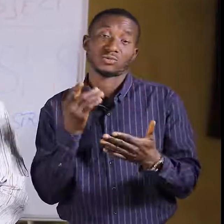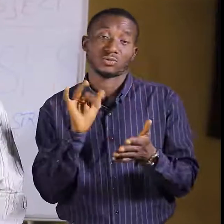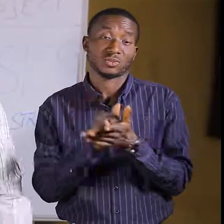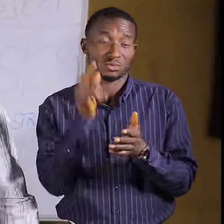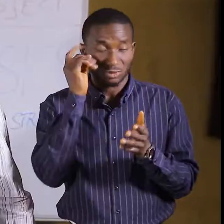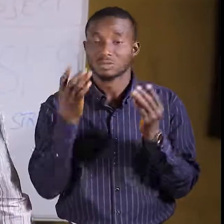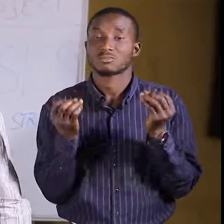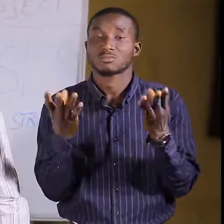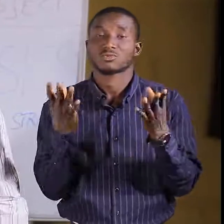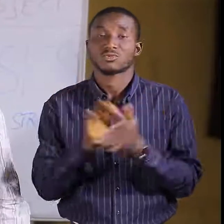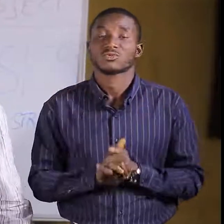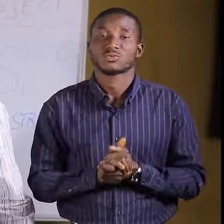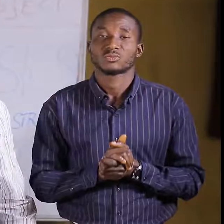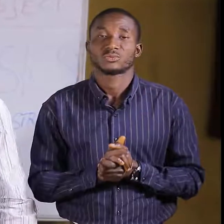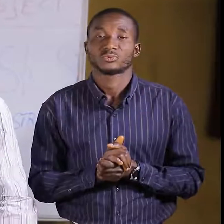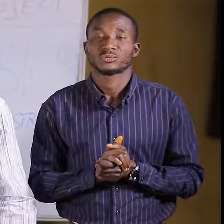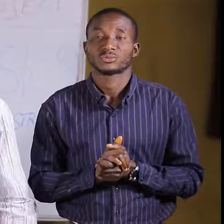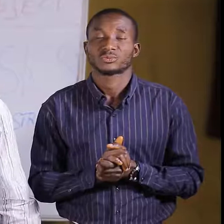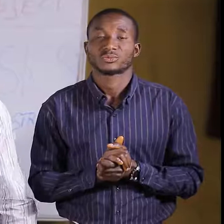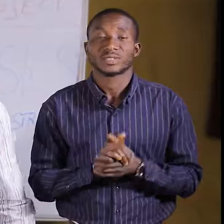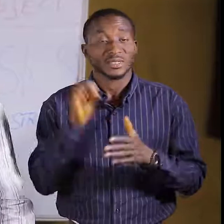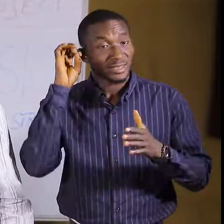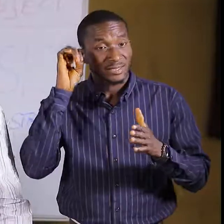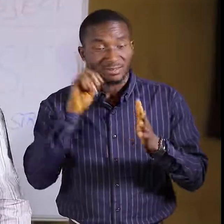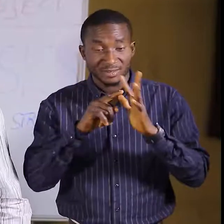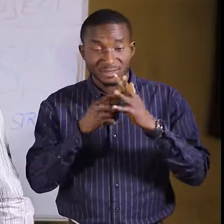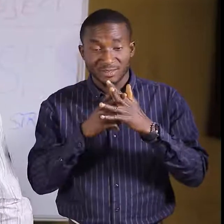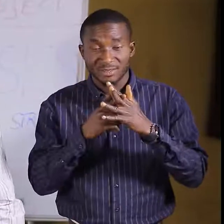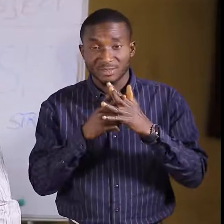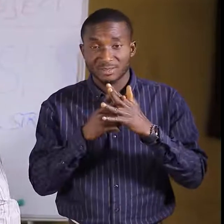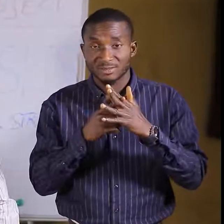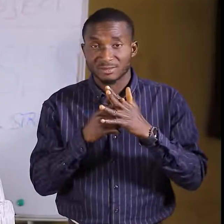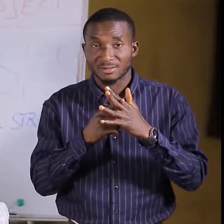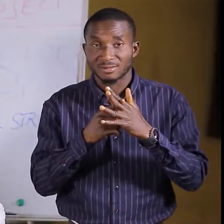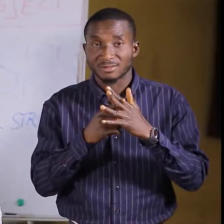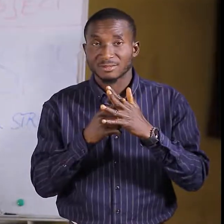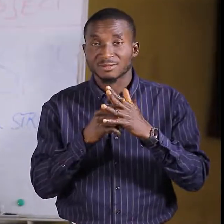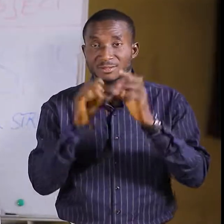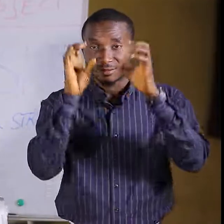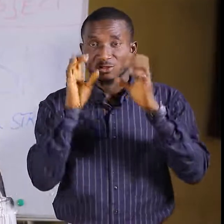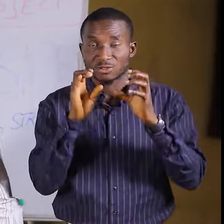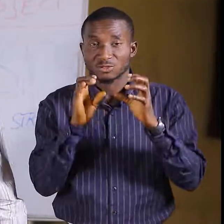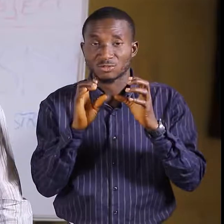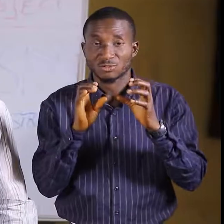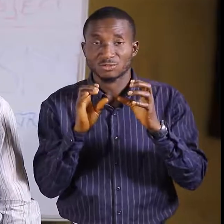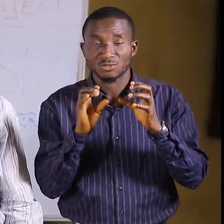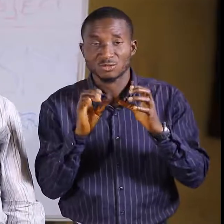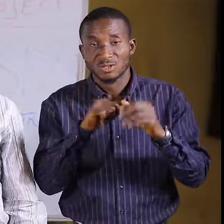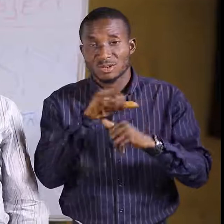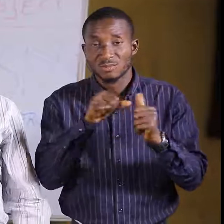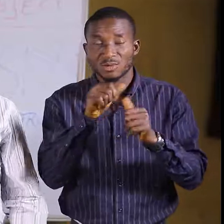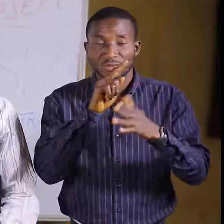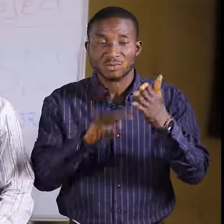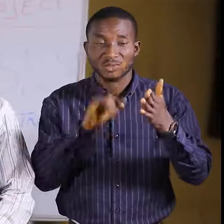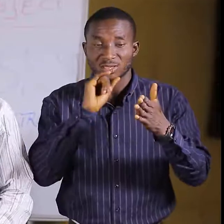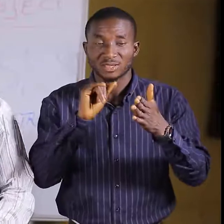on crystal structure. He started by, on the outline, trying to let us know